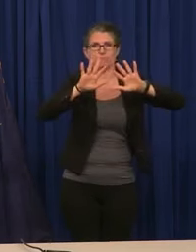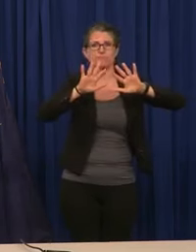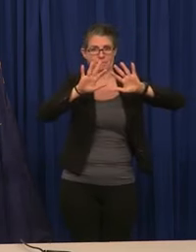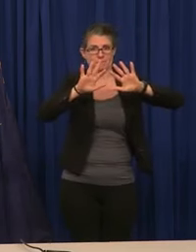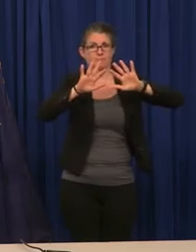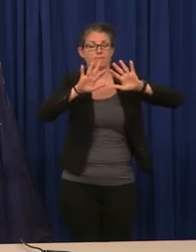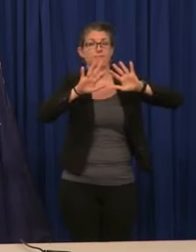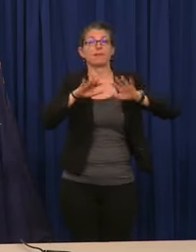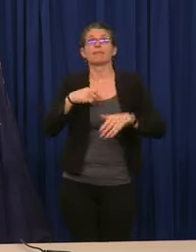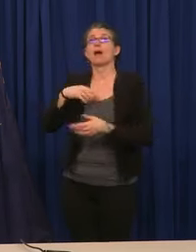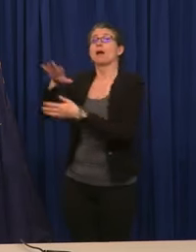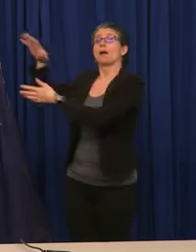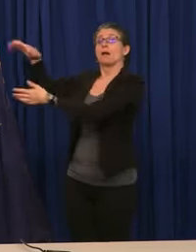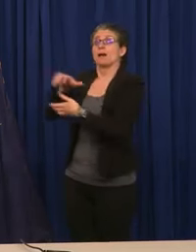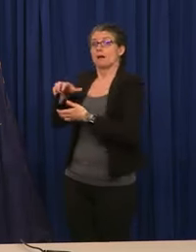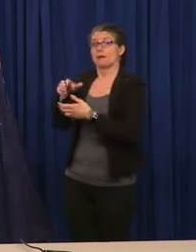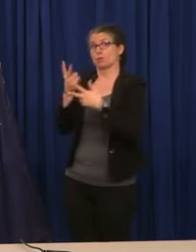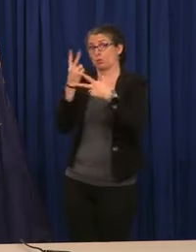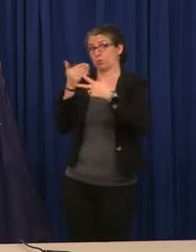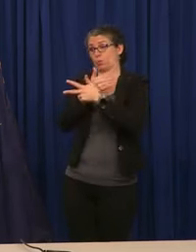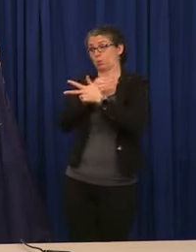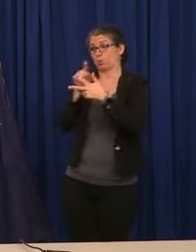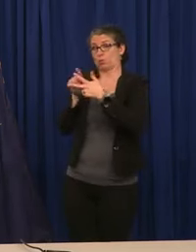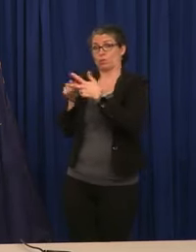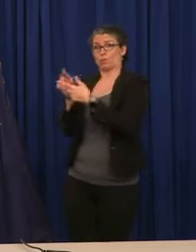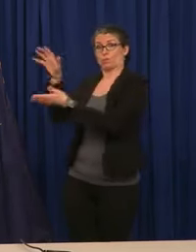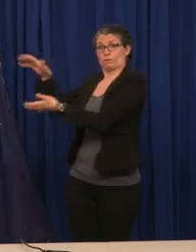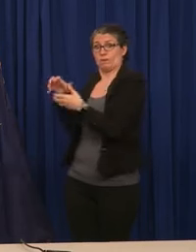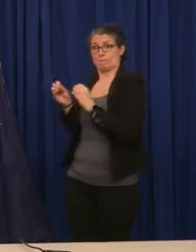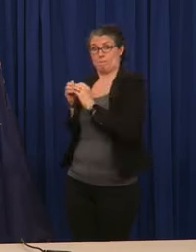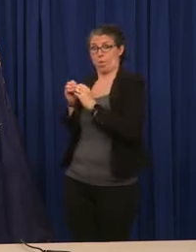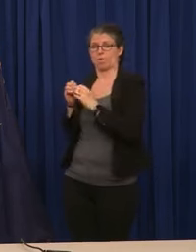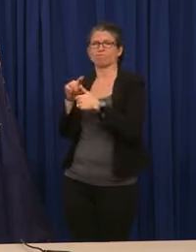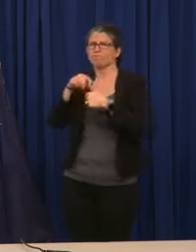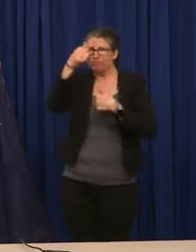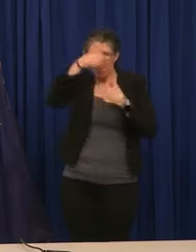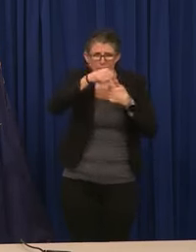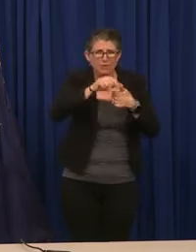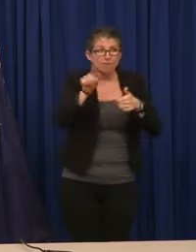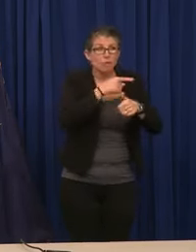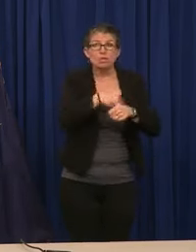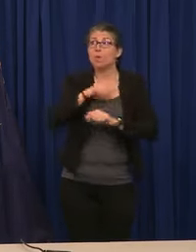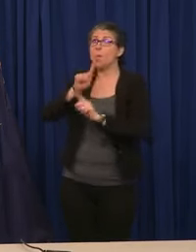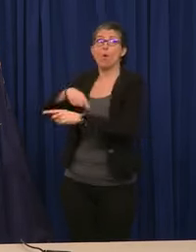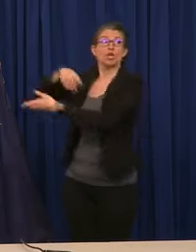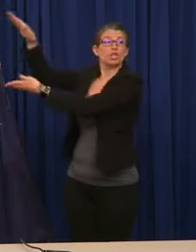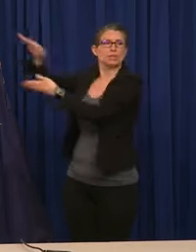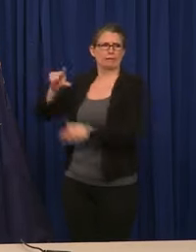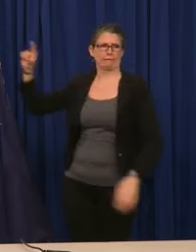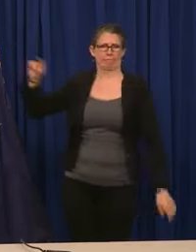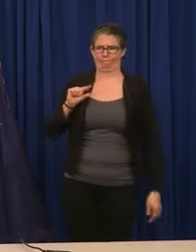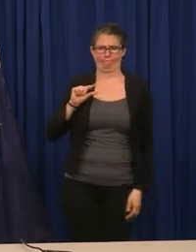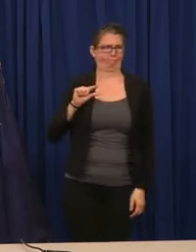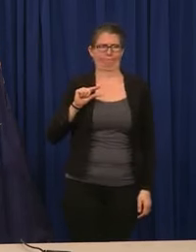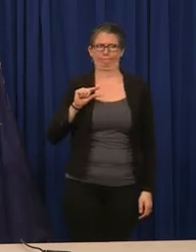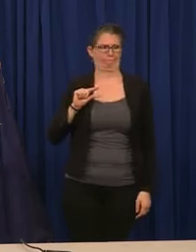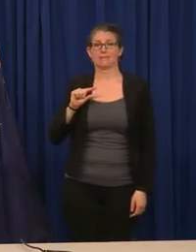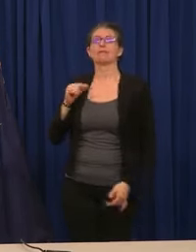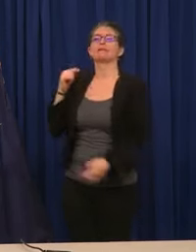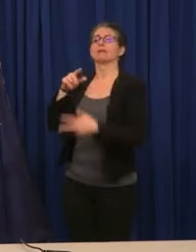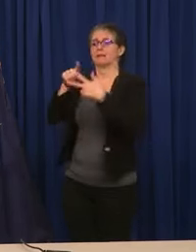PPE from the Strategic National Stockpile. We received our second so-called